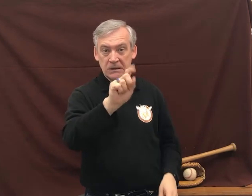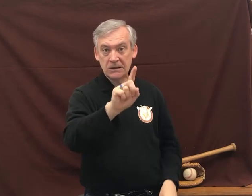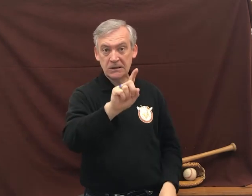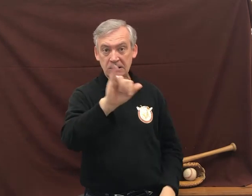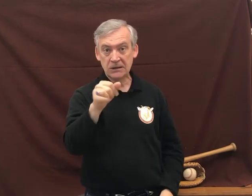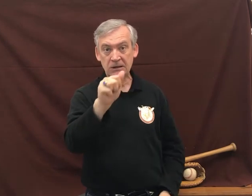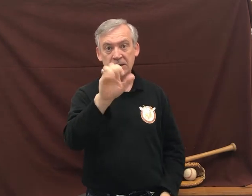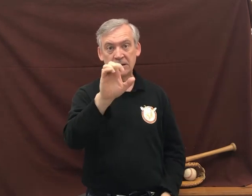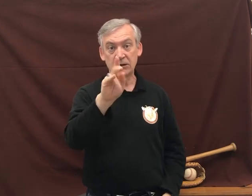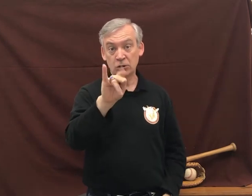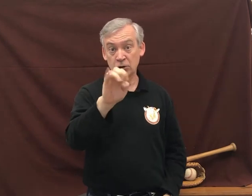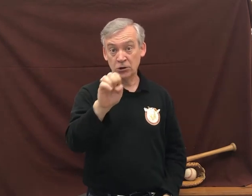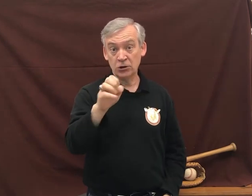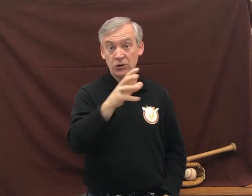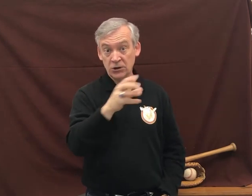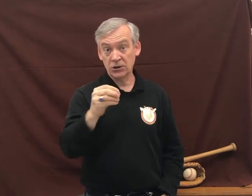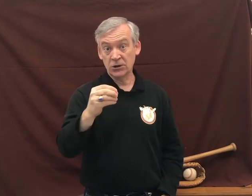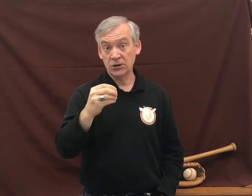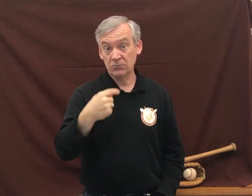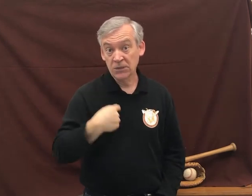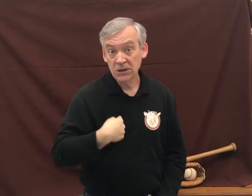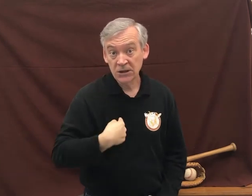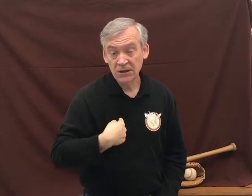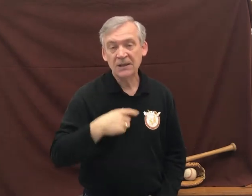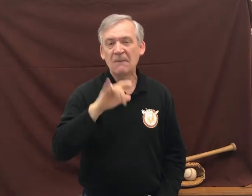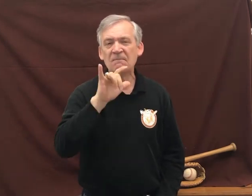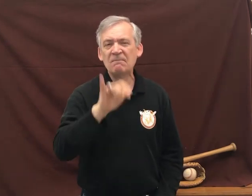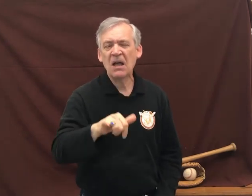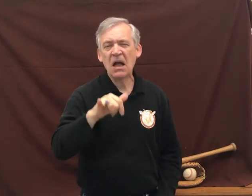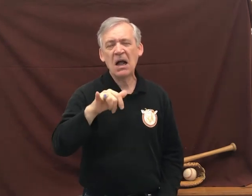Parts of it, however, are based in truth.